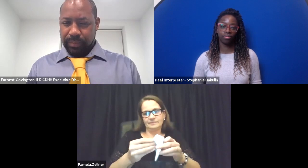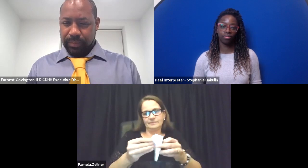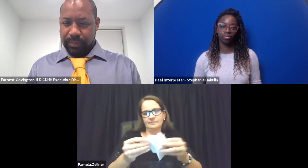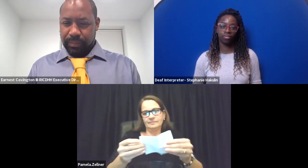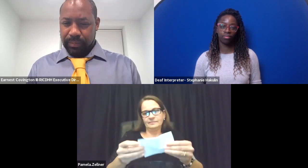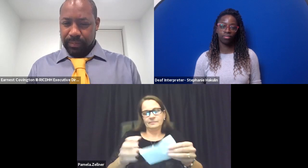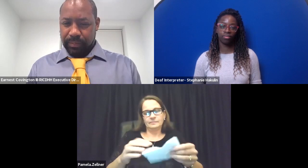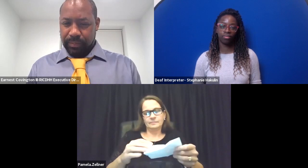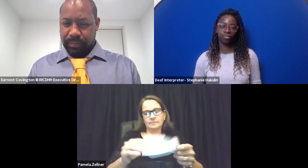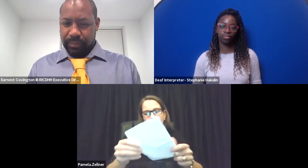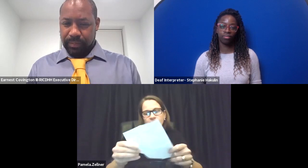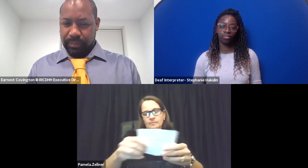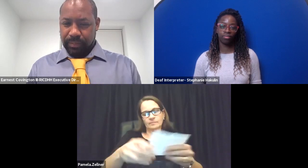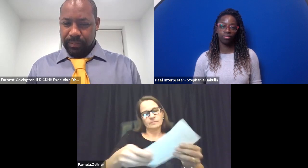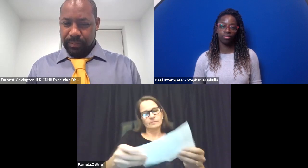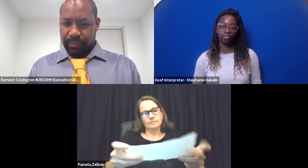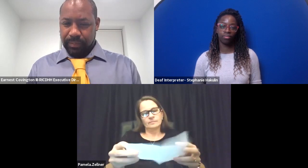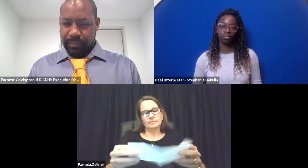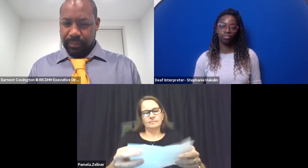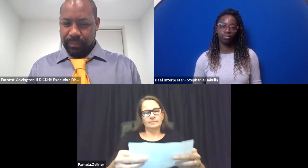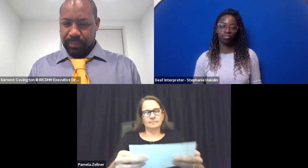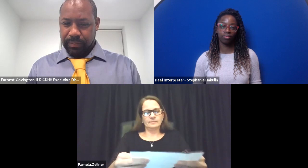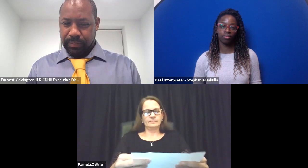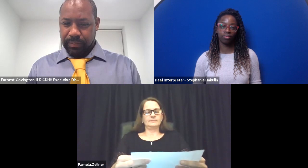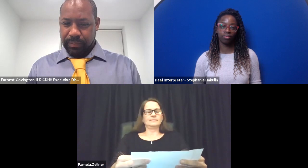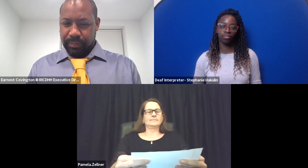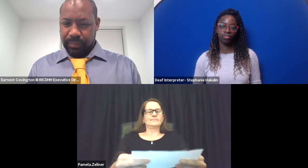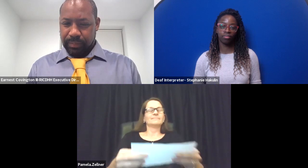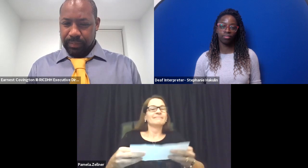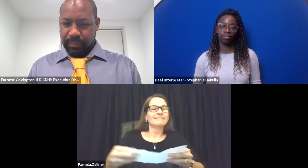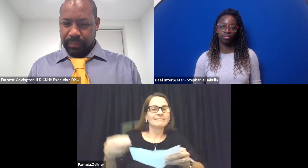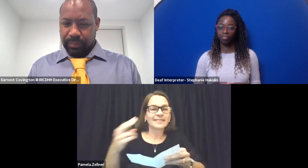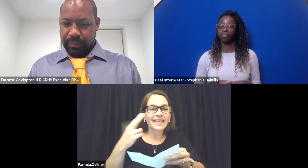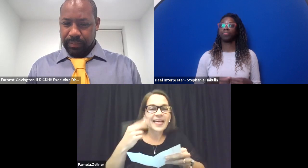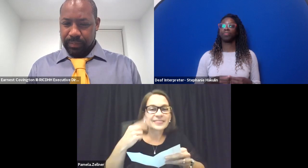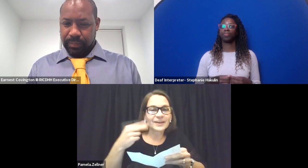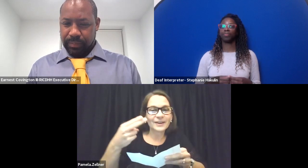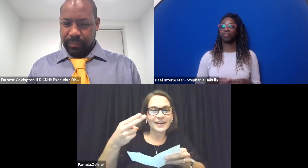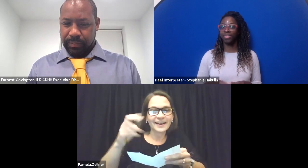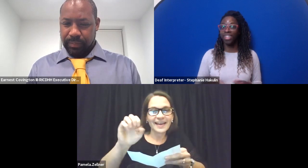And the winner is